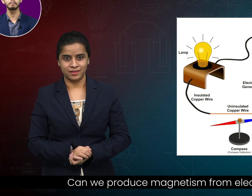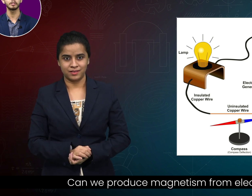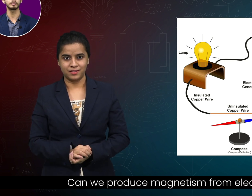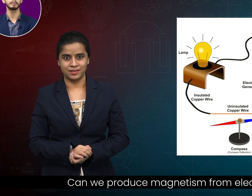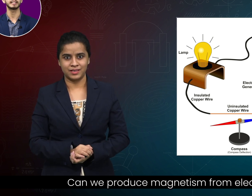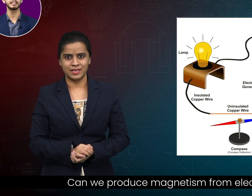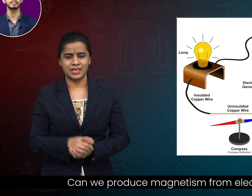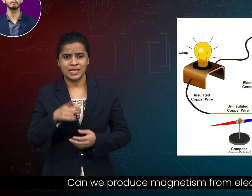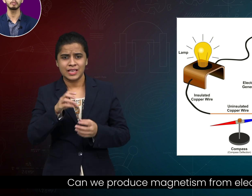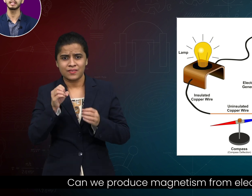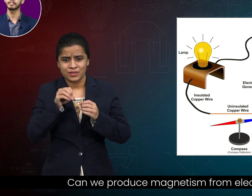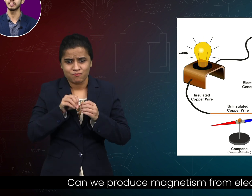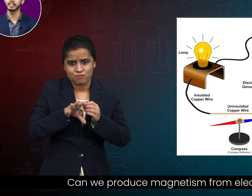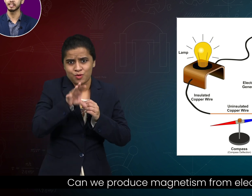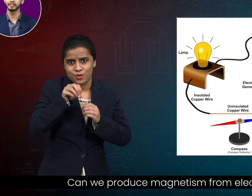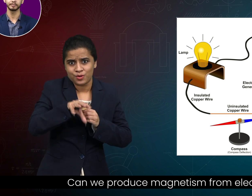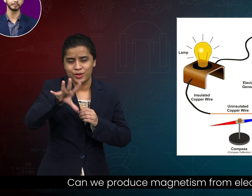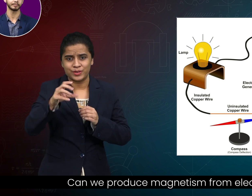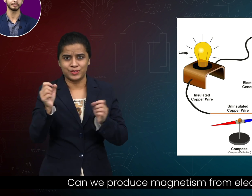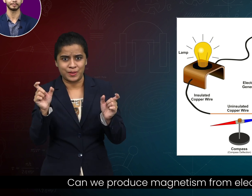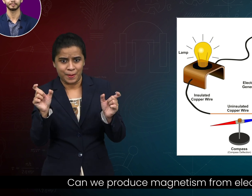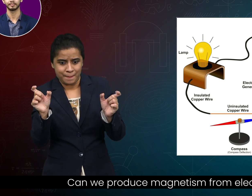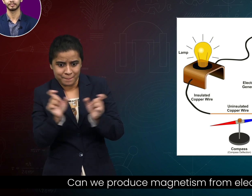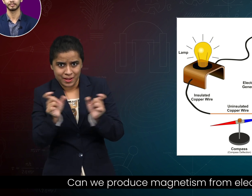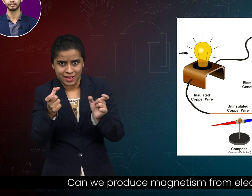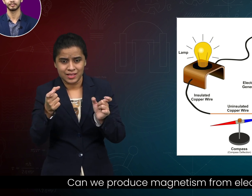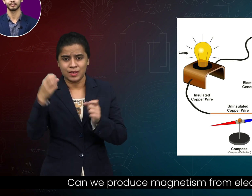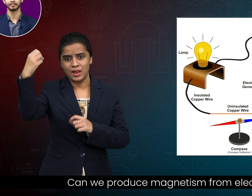Can we produce magnetism from electricity?